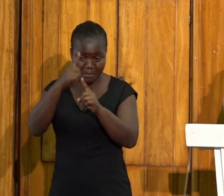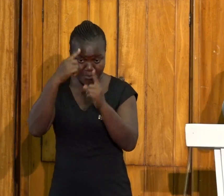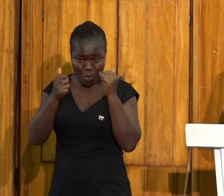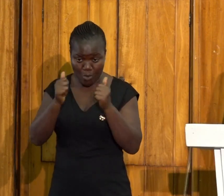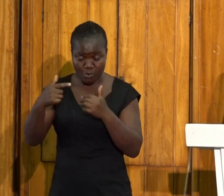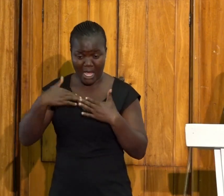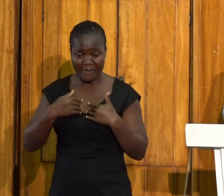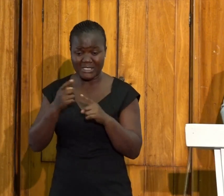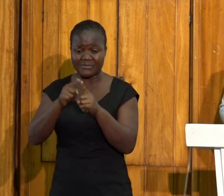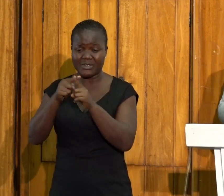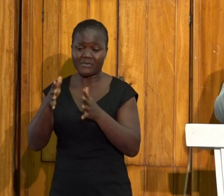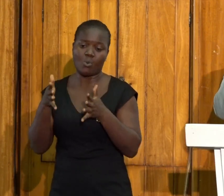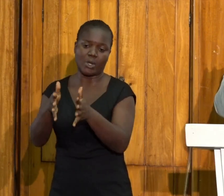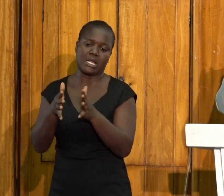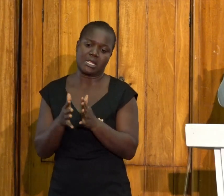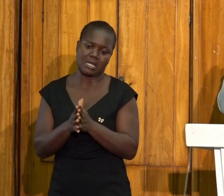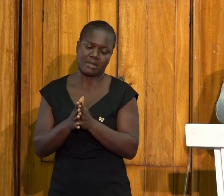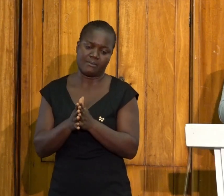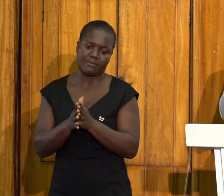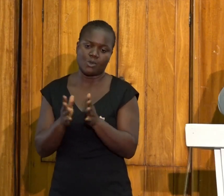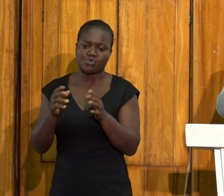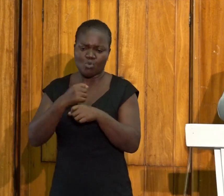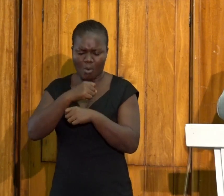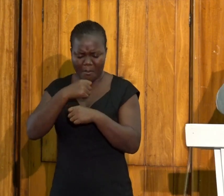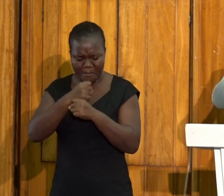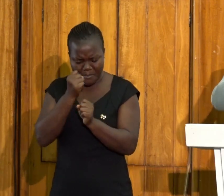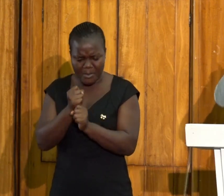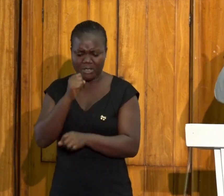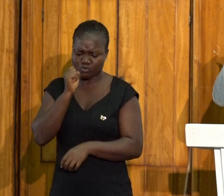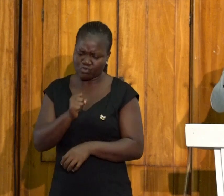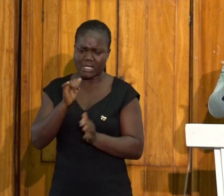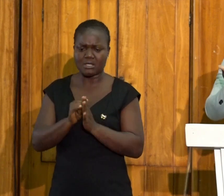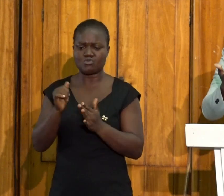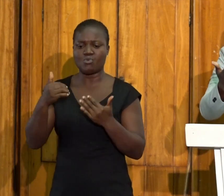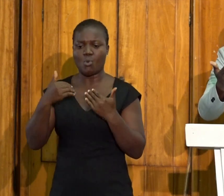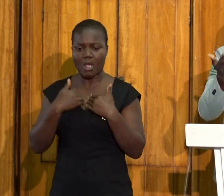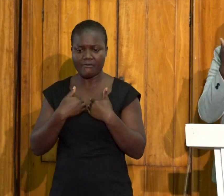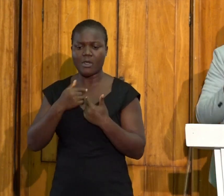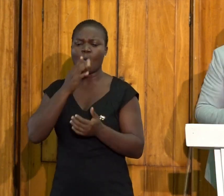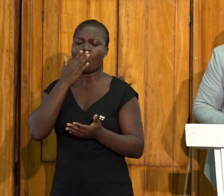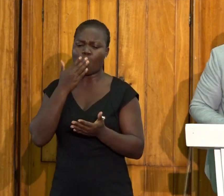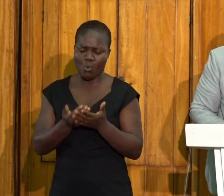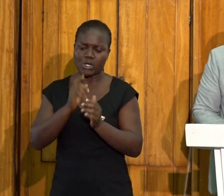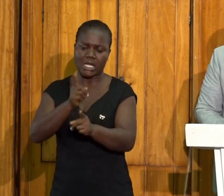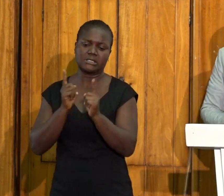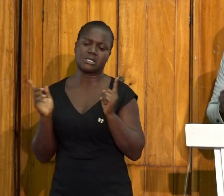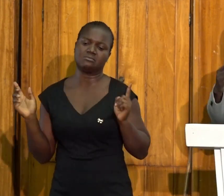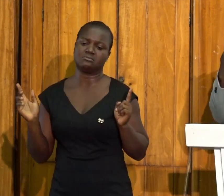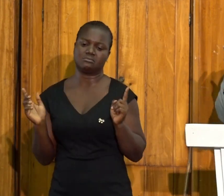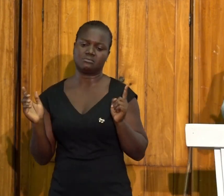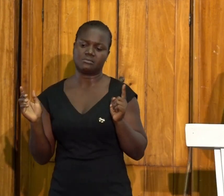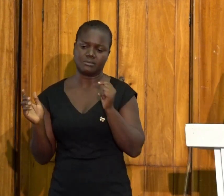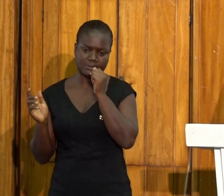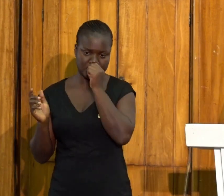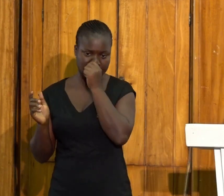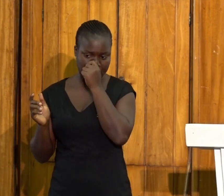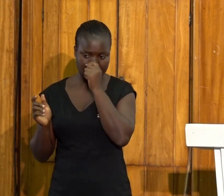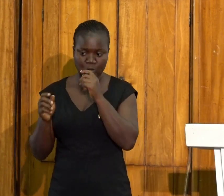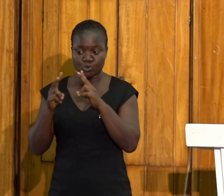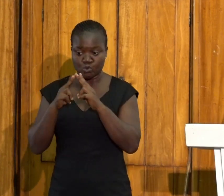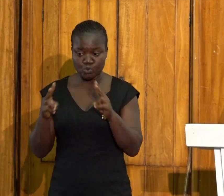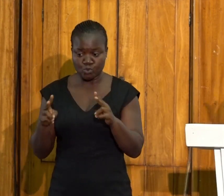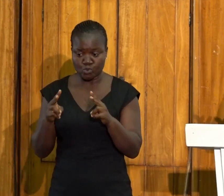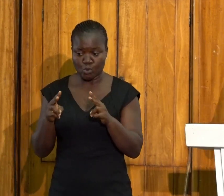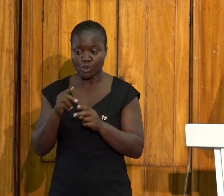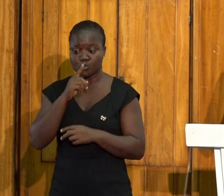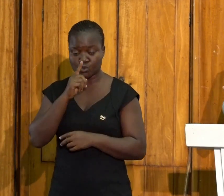the outcomes that you are looking at, and be sure that you are able to look at whether there is increased risk or not. So definitely there is need